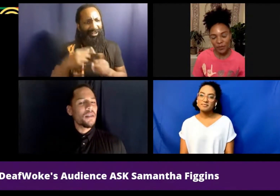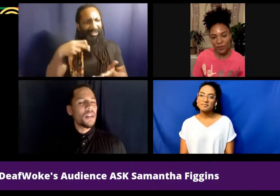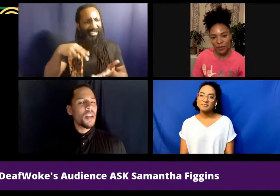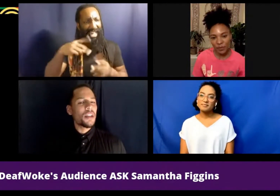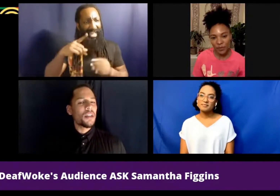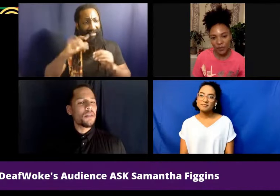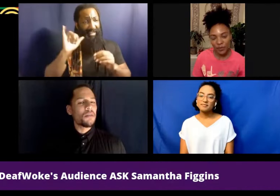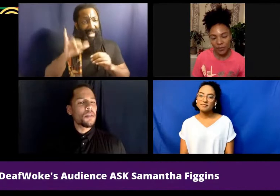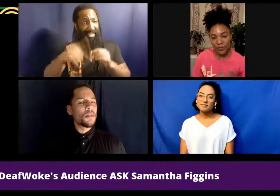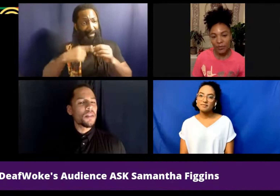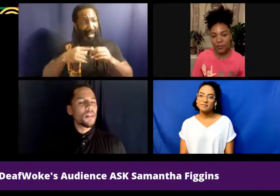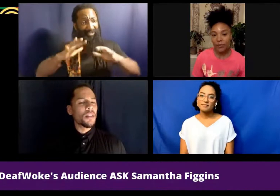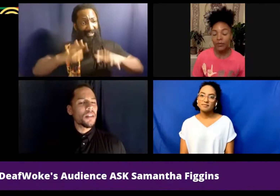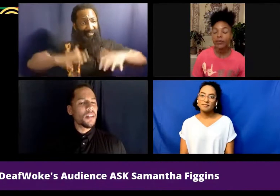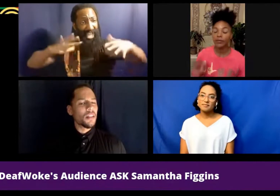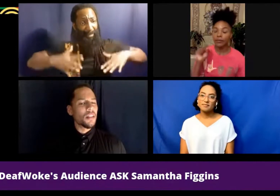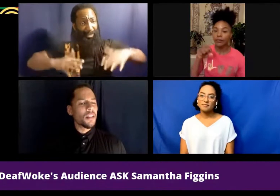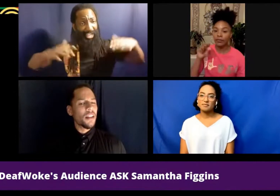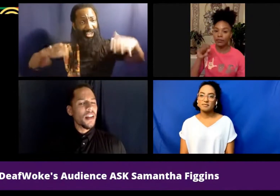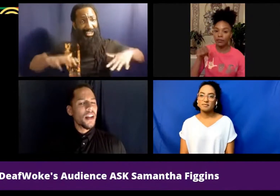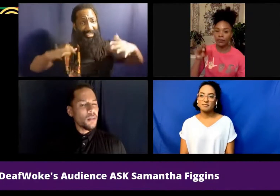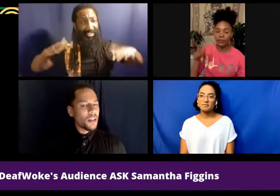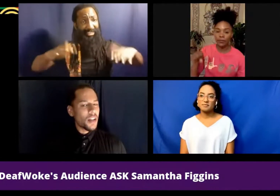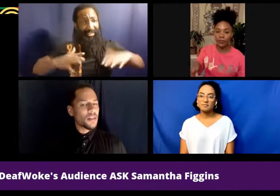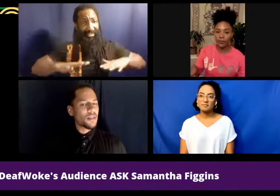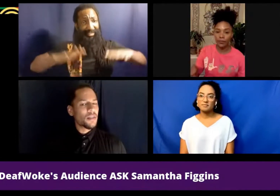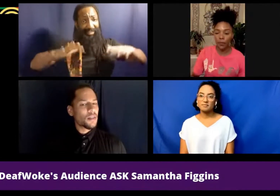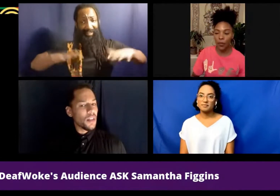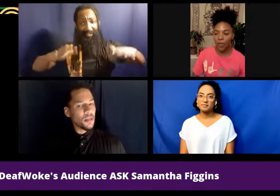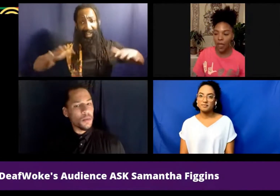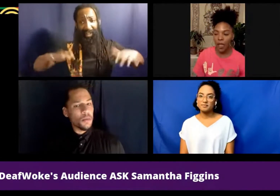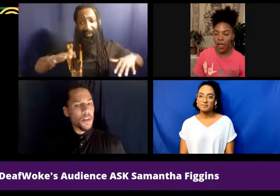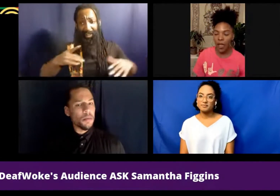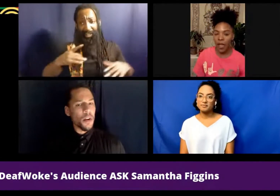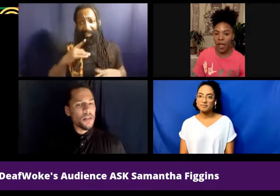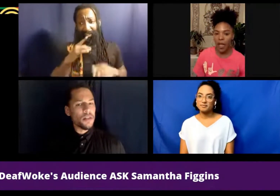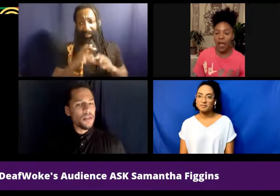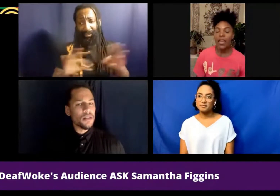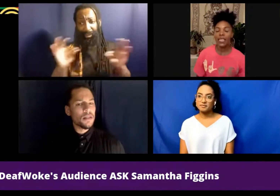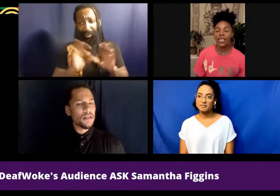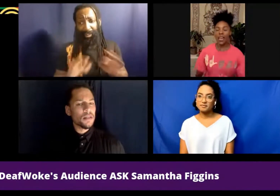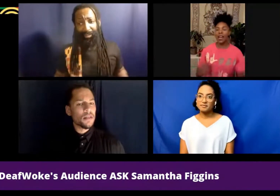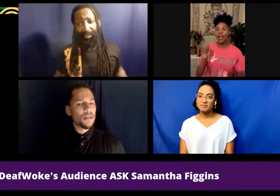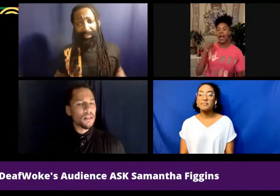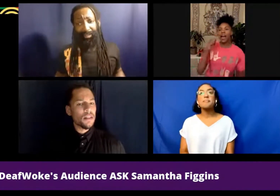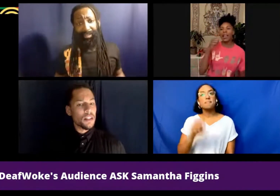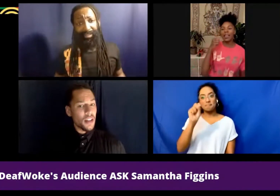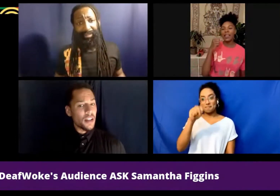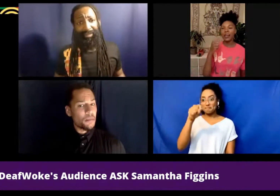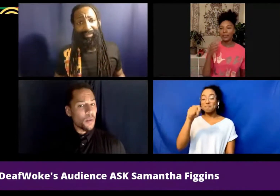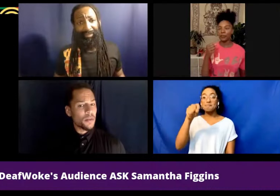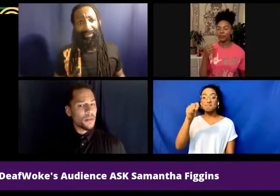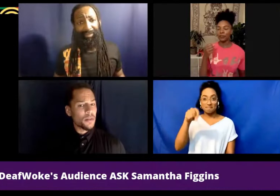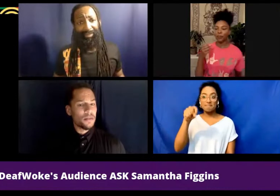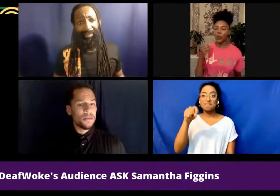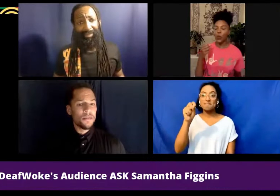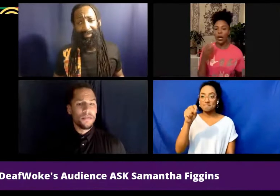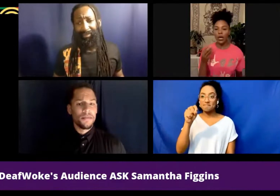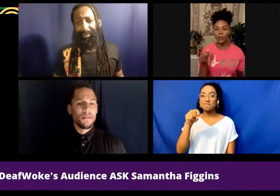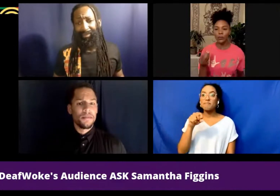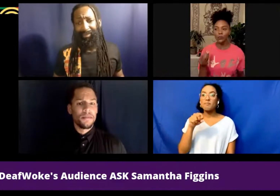the fact that you can't hear the music, how do you dance? Do you dance through the vibrations? Yeah, Is that